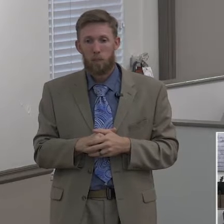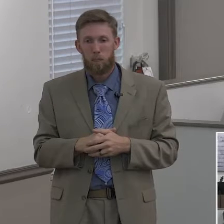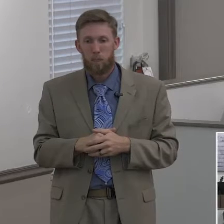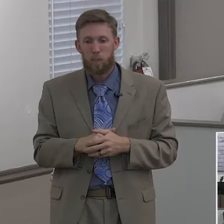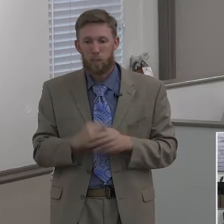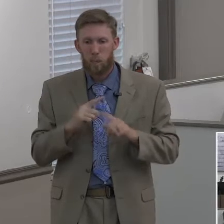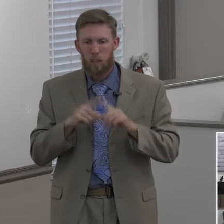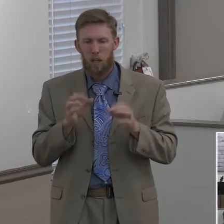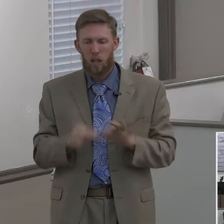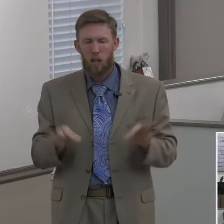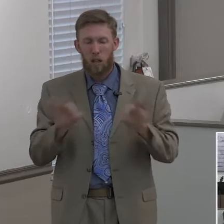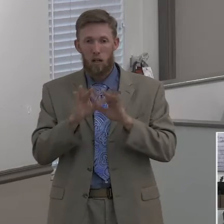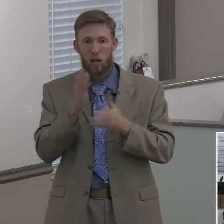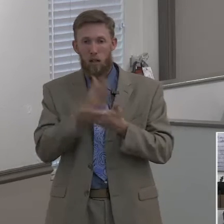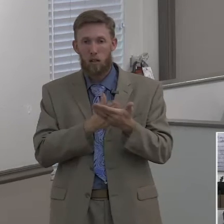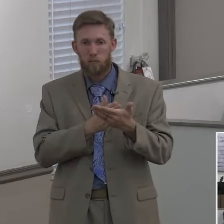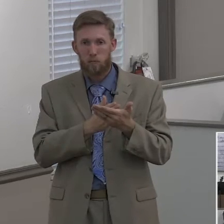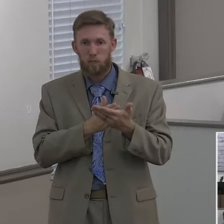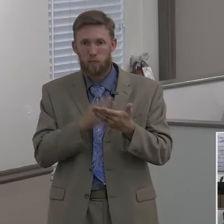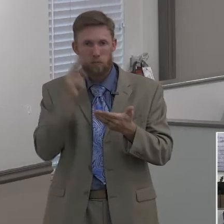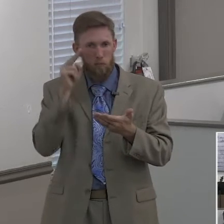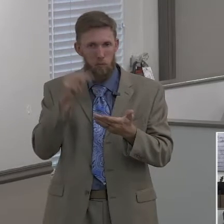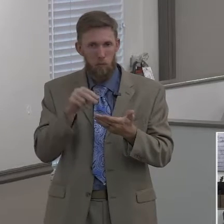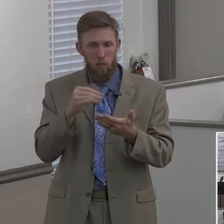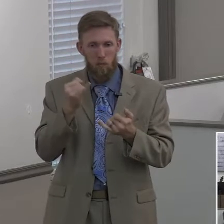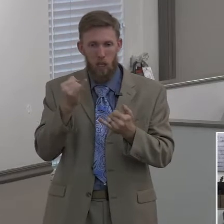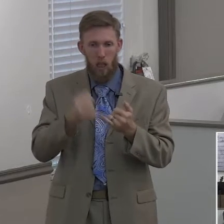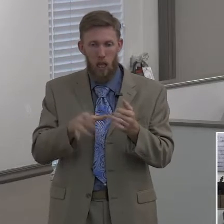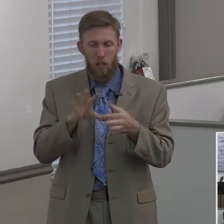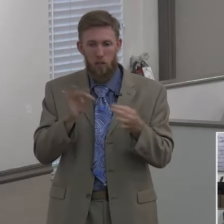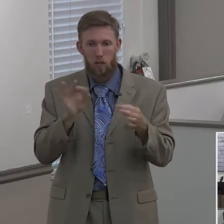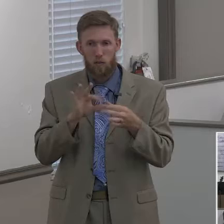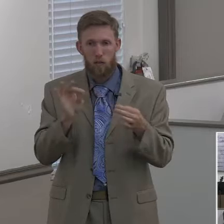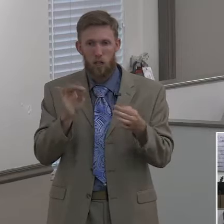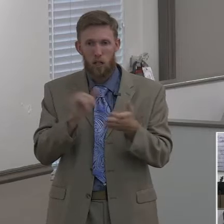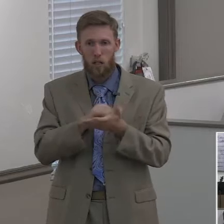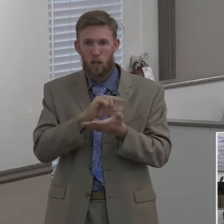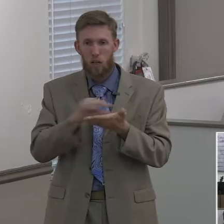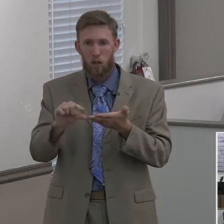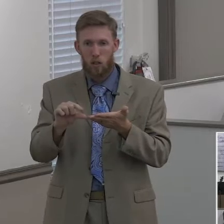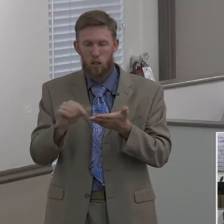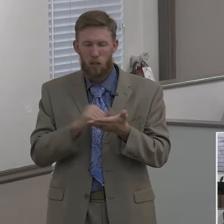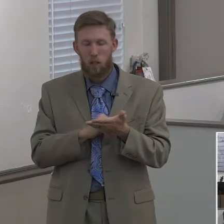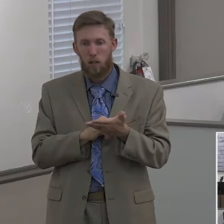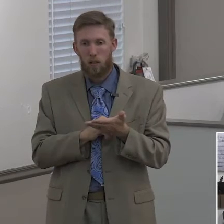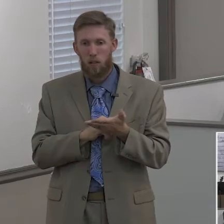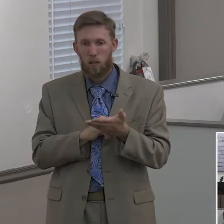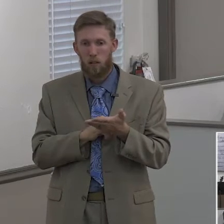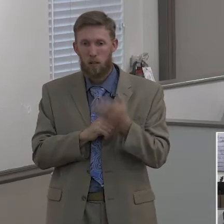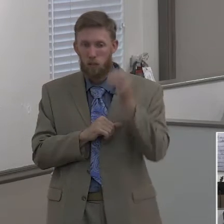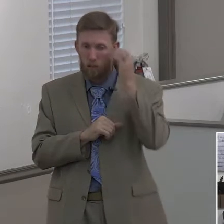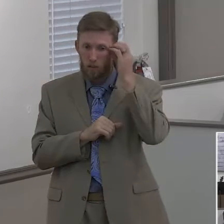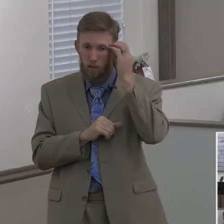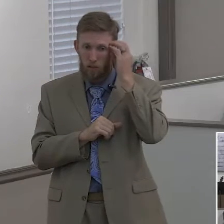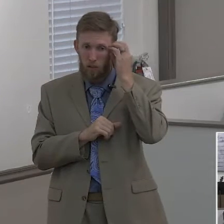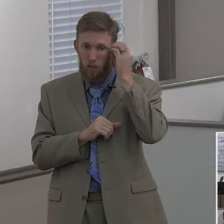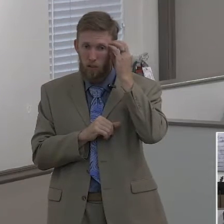the room. Look at the last phrase in this verse.